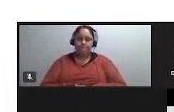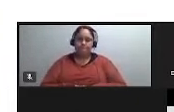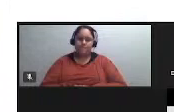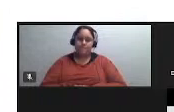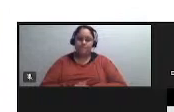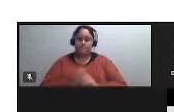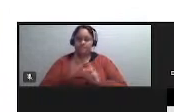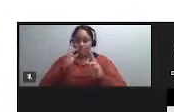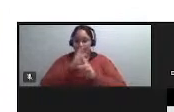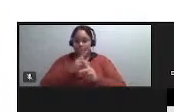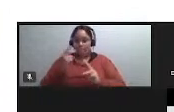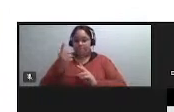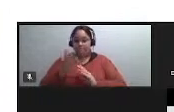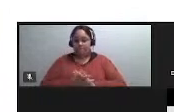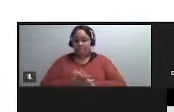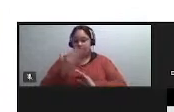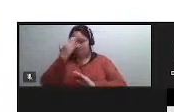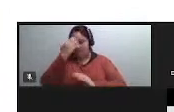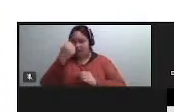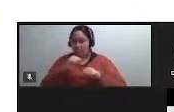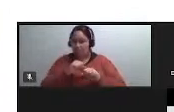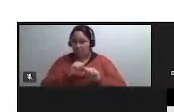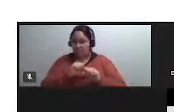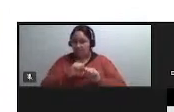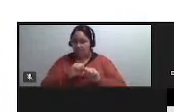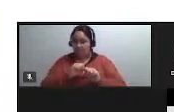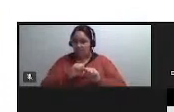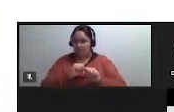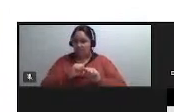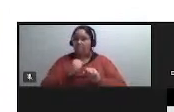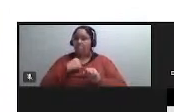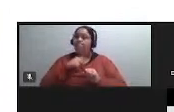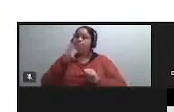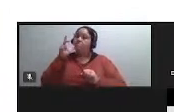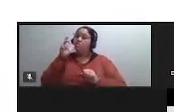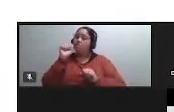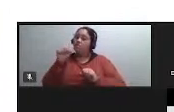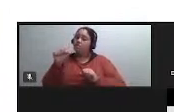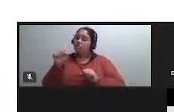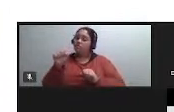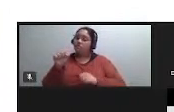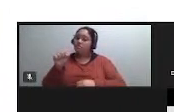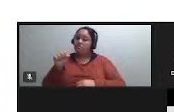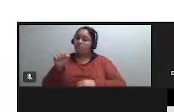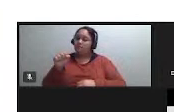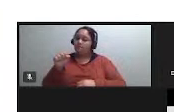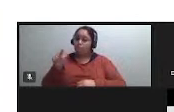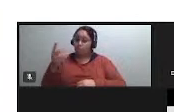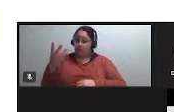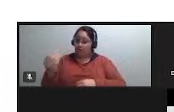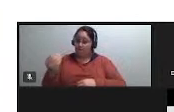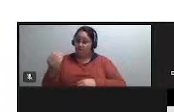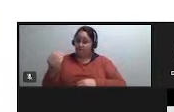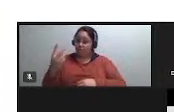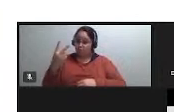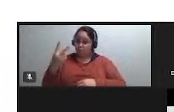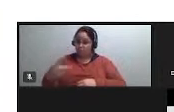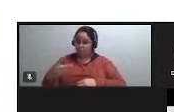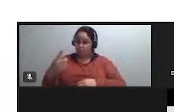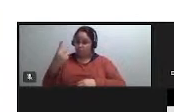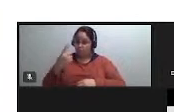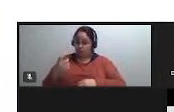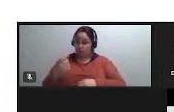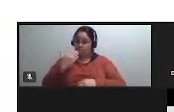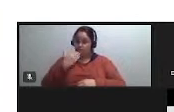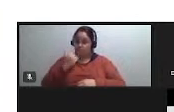Honourable Lekker? Hi, Chair. Did you? I heard you, yes. Oh, okay. Do you have 2 questions?